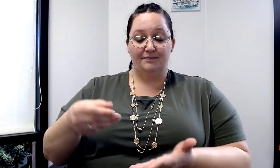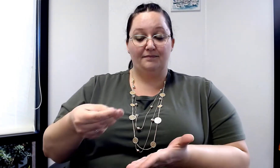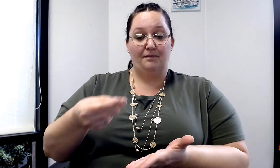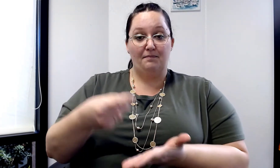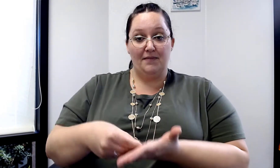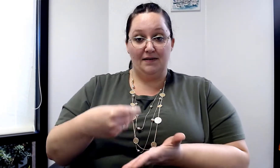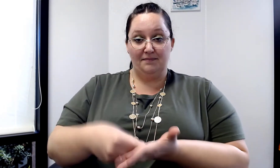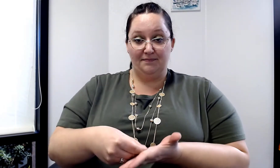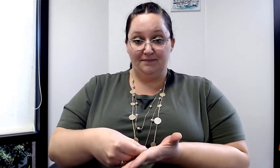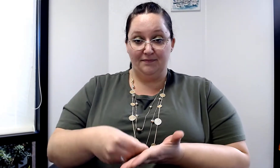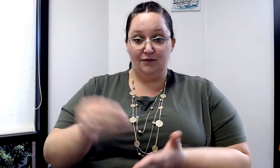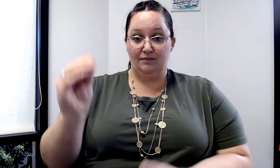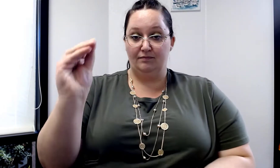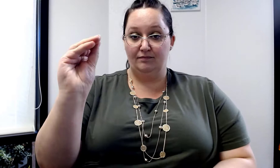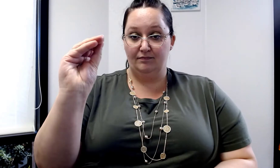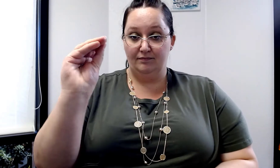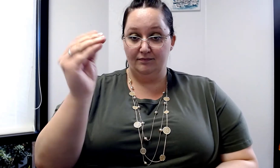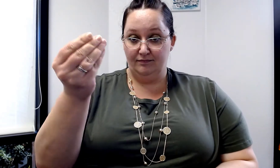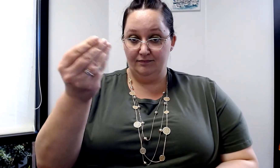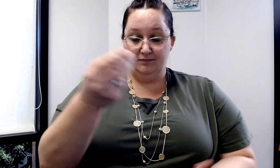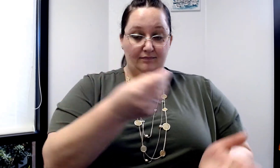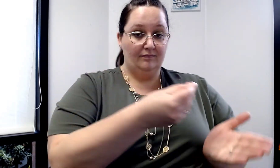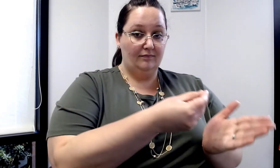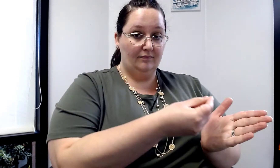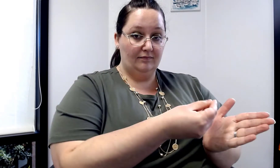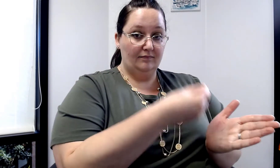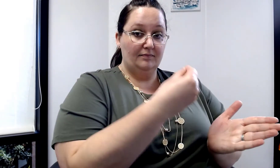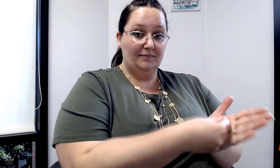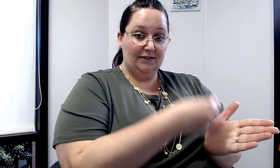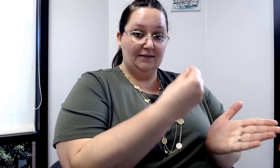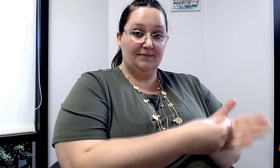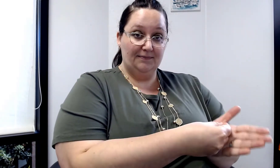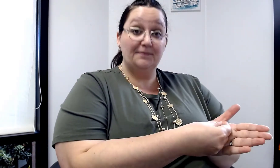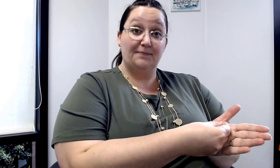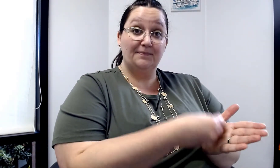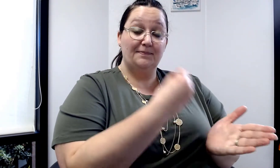money. That flat O in your non-dominant open B palm.